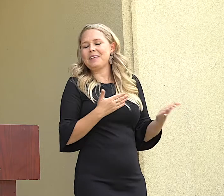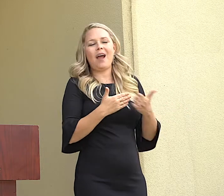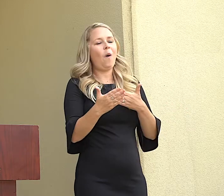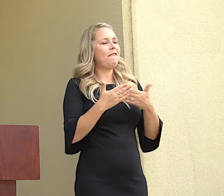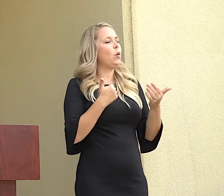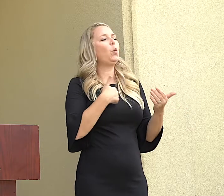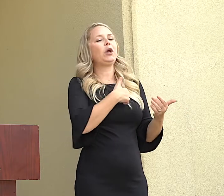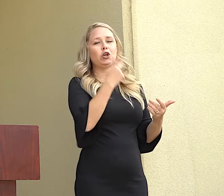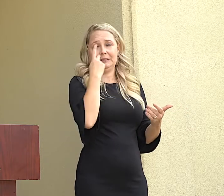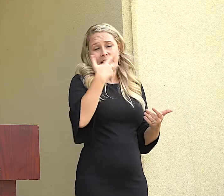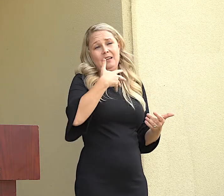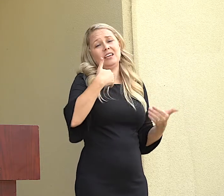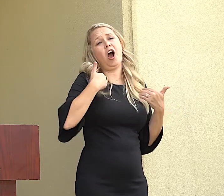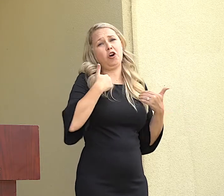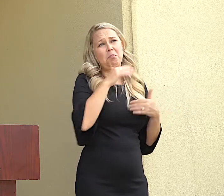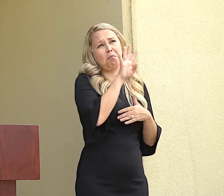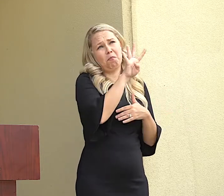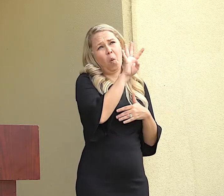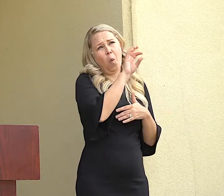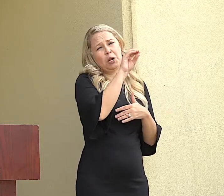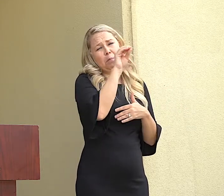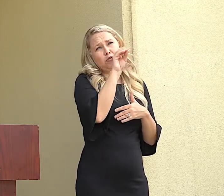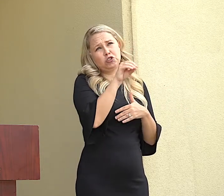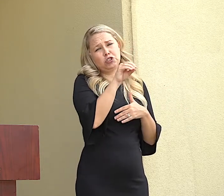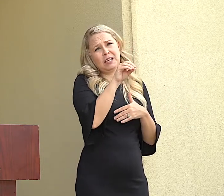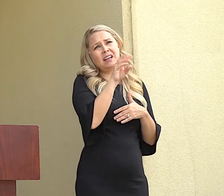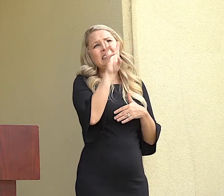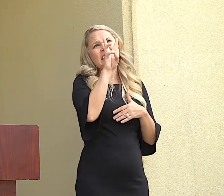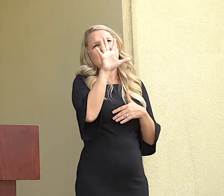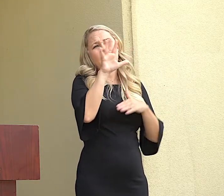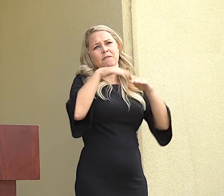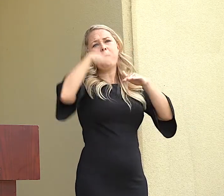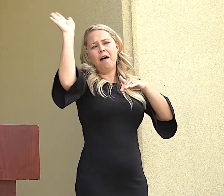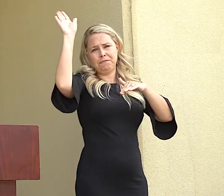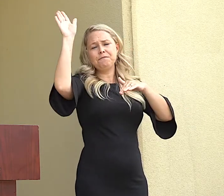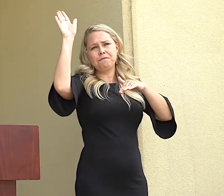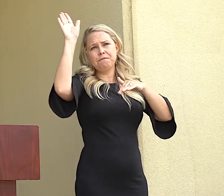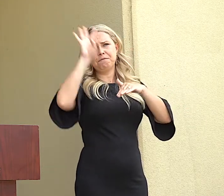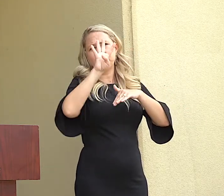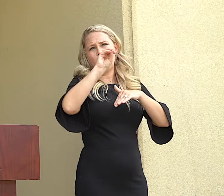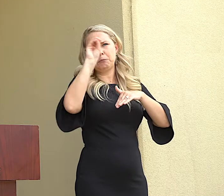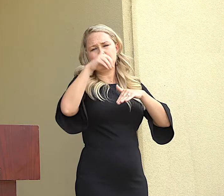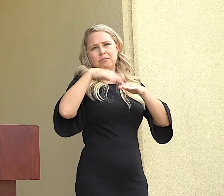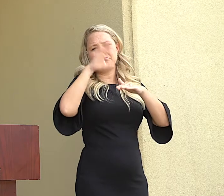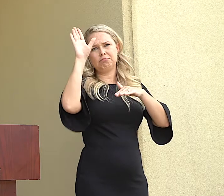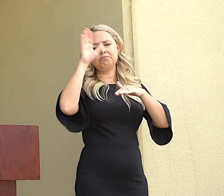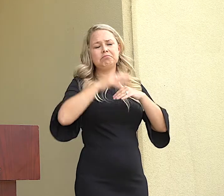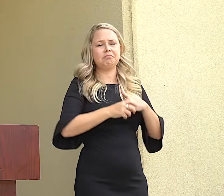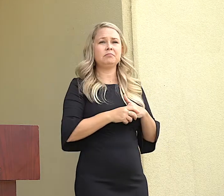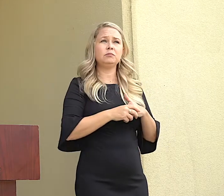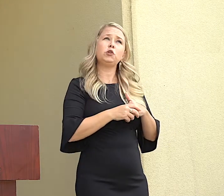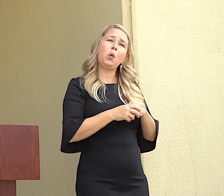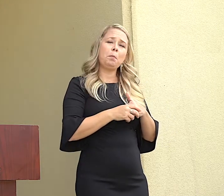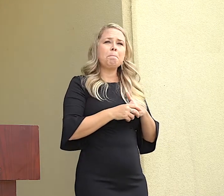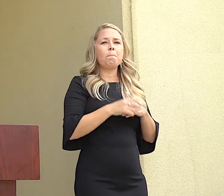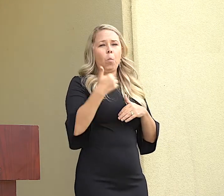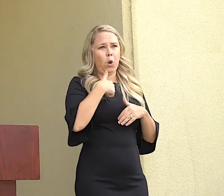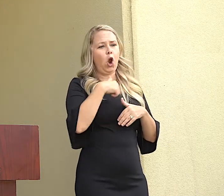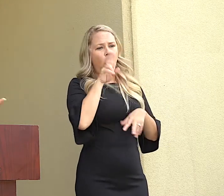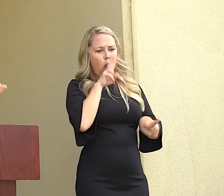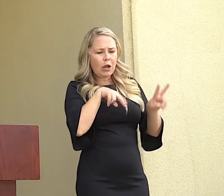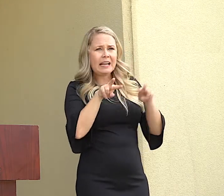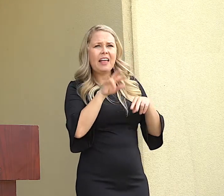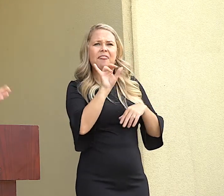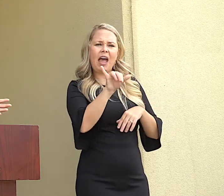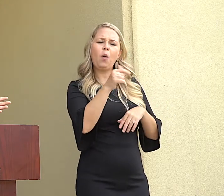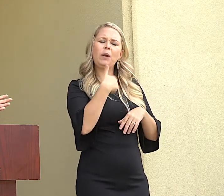are seeing it in a younger age group, about 40% 60 to 65 over. That means we have about 60% less than 60 years old. So we are looking at that. I